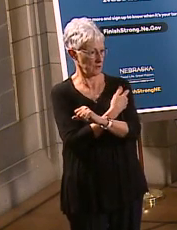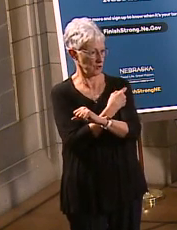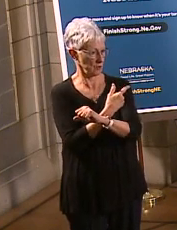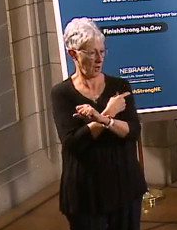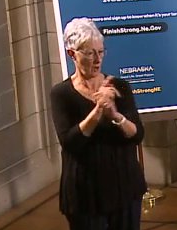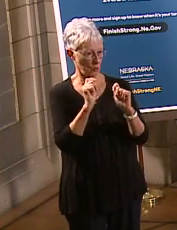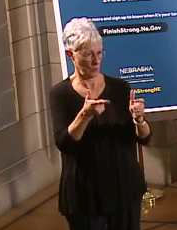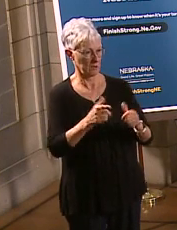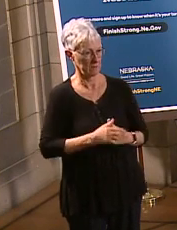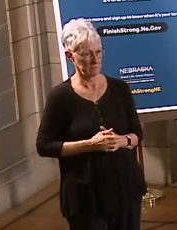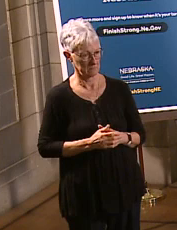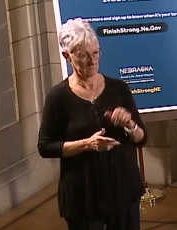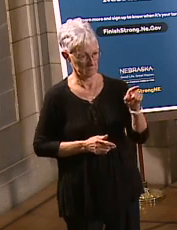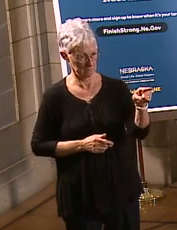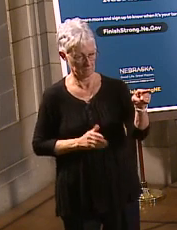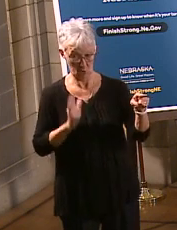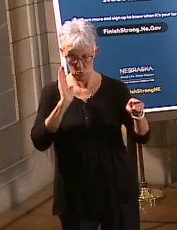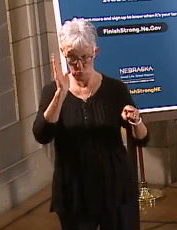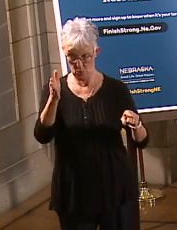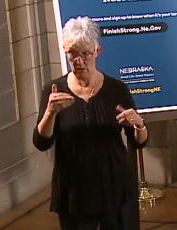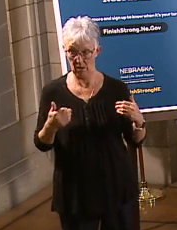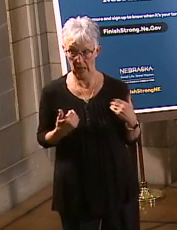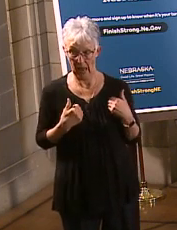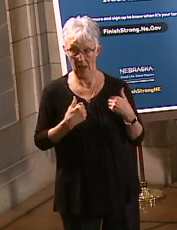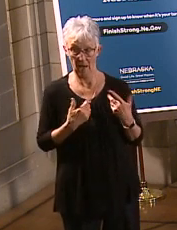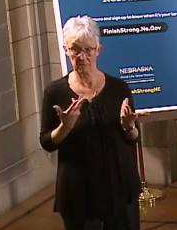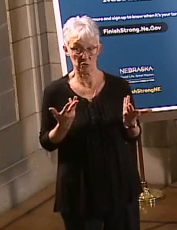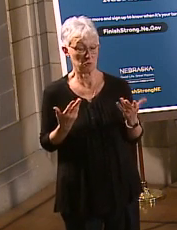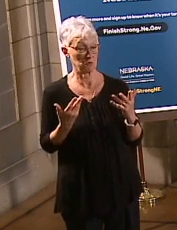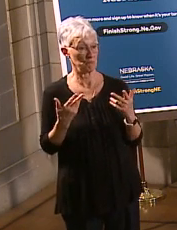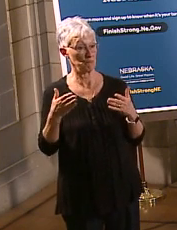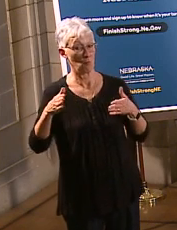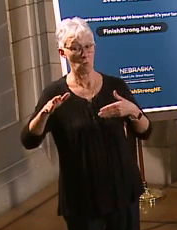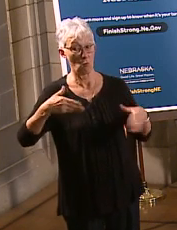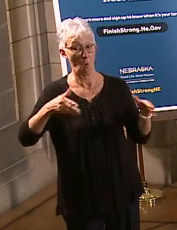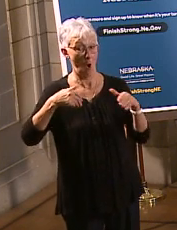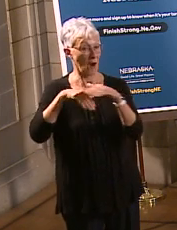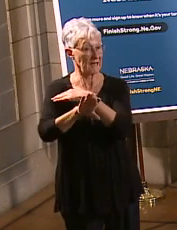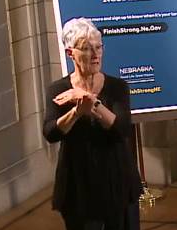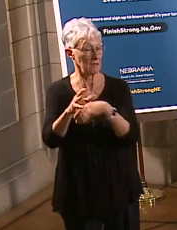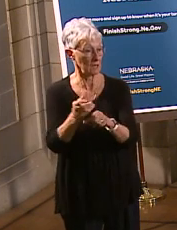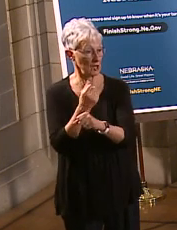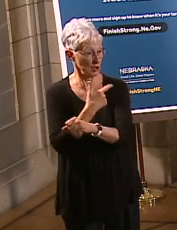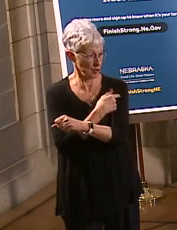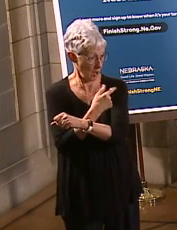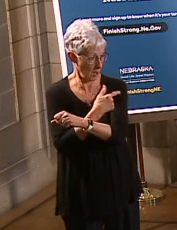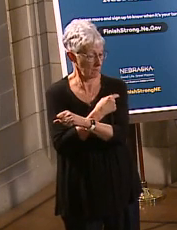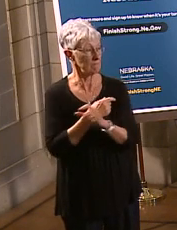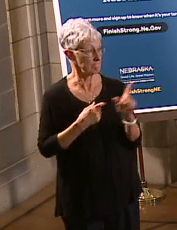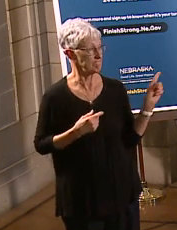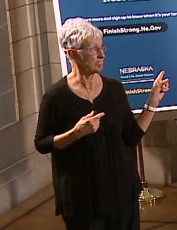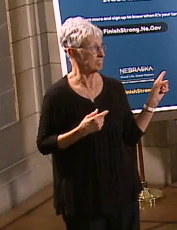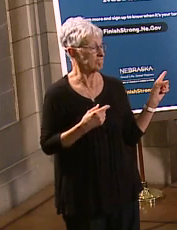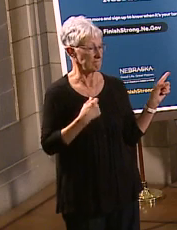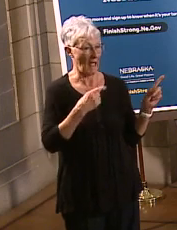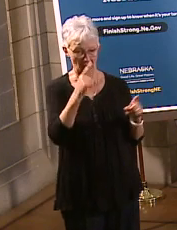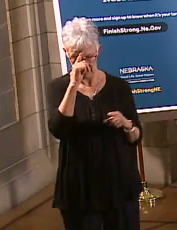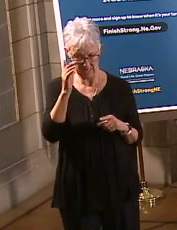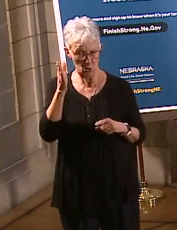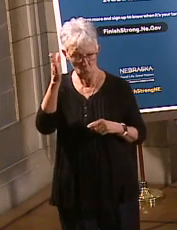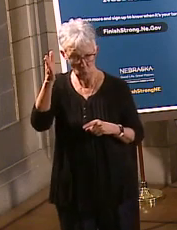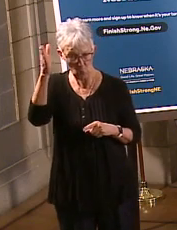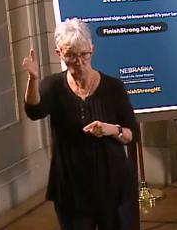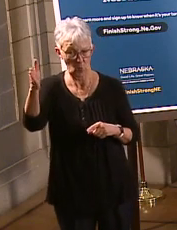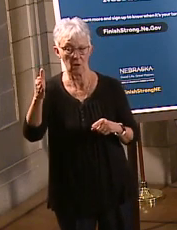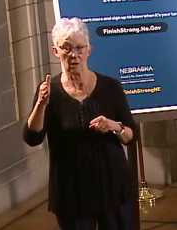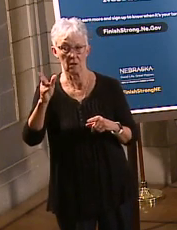So do I think there'll be walk-up clinics eventually? Again, I think one of the goals for the pharmacy program is that people would probably go to their pharmacy and get it eventually. I mean, just kind